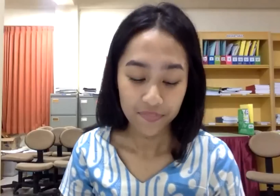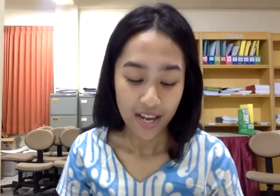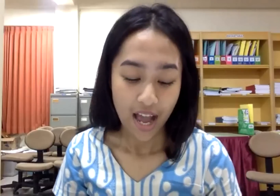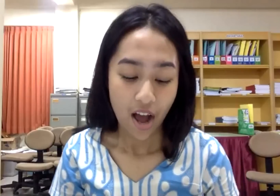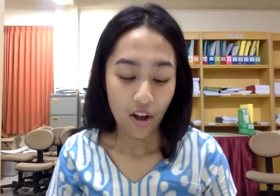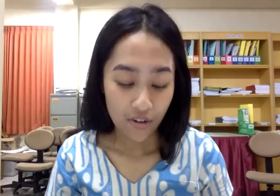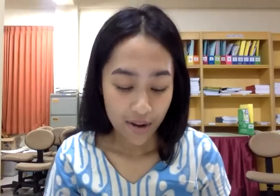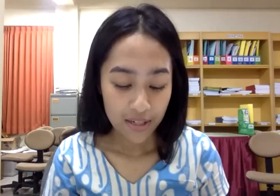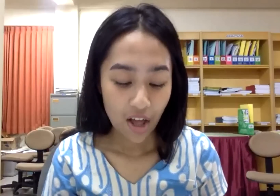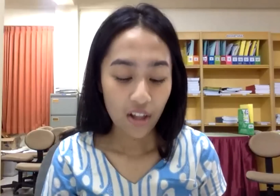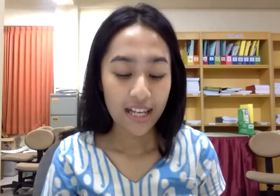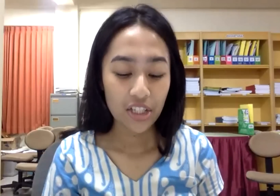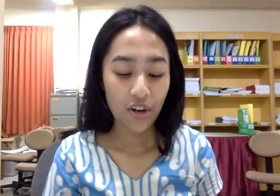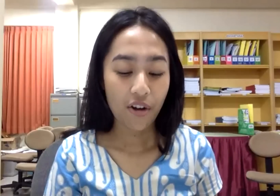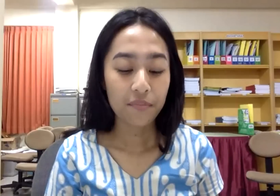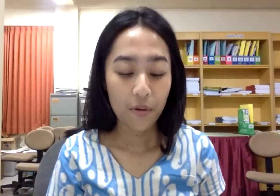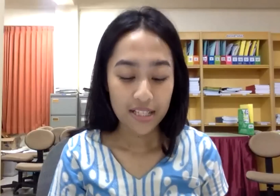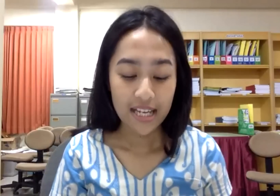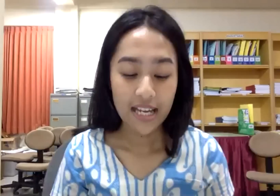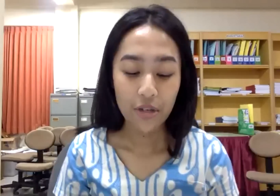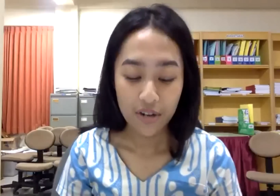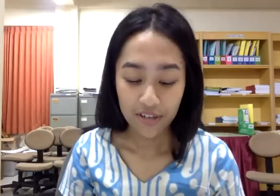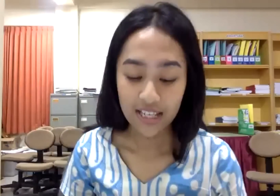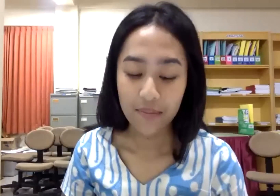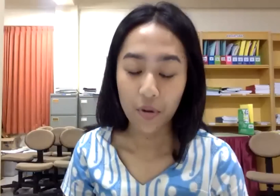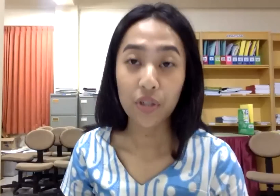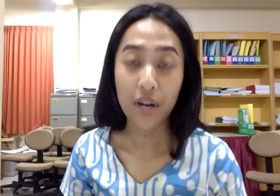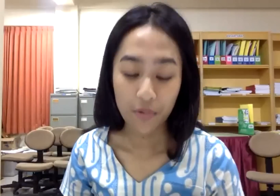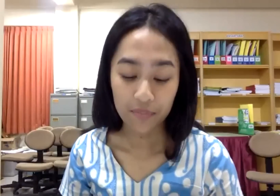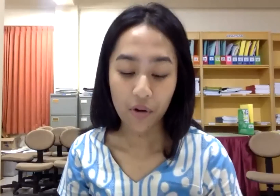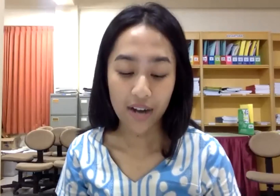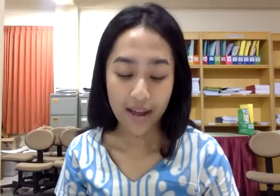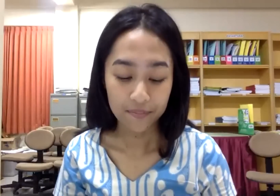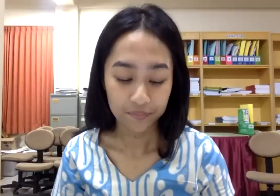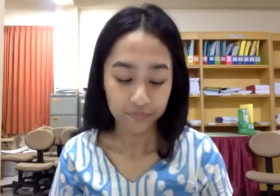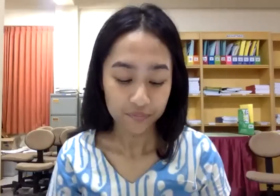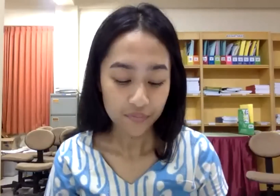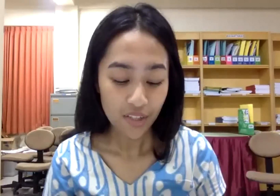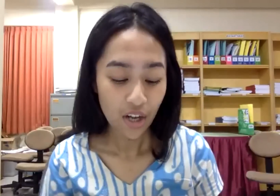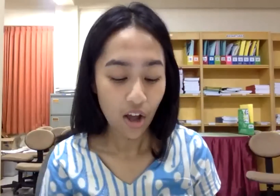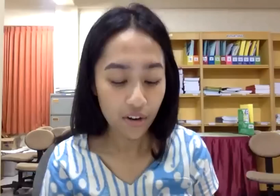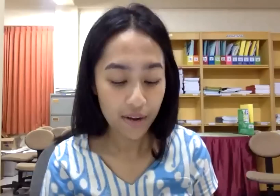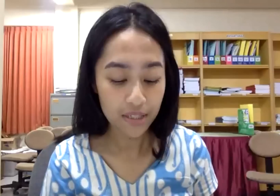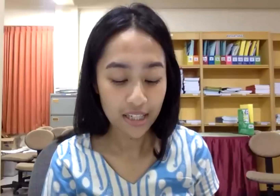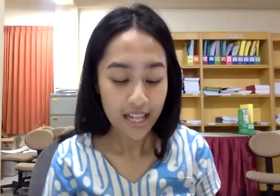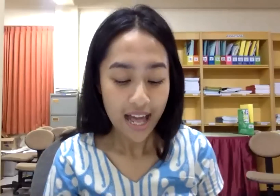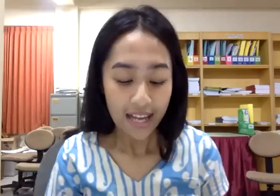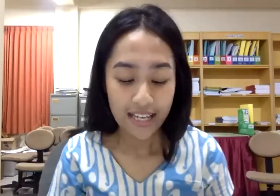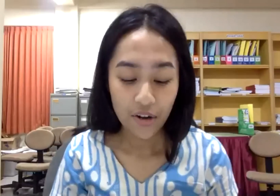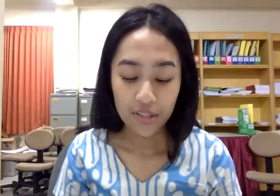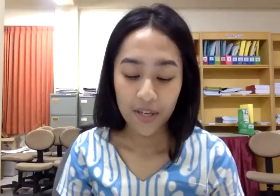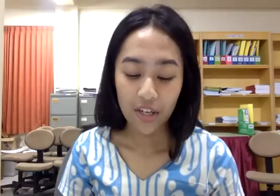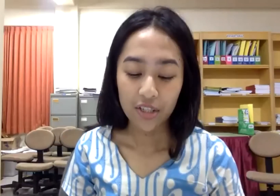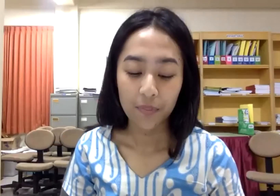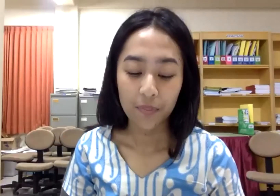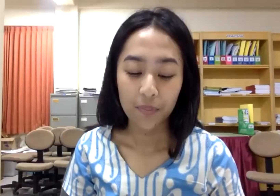Program, Honorable All Lecturer of Brawijaya University Postgraduate Program, Honorable